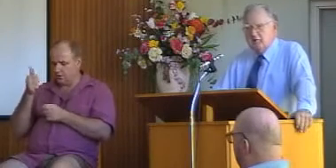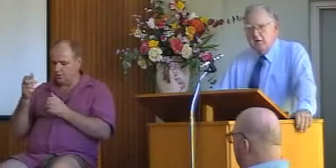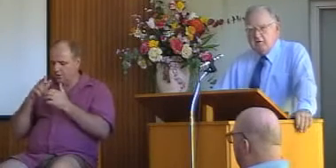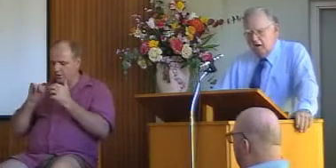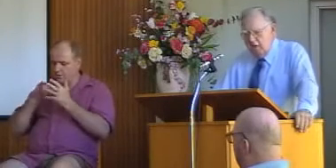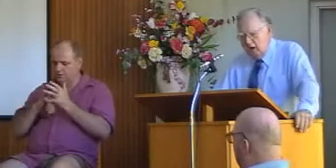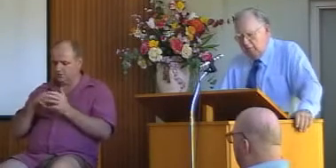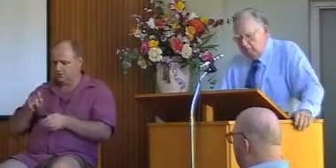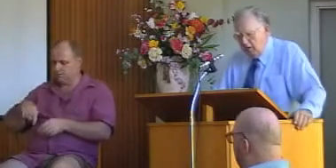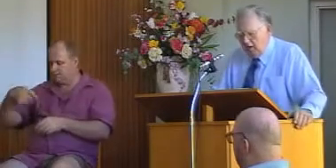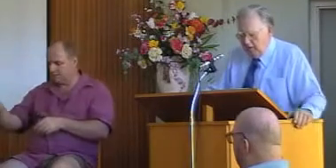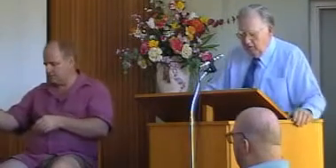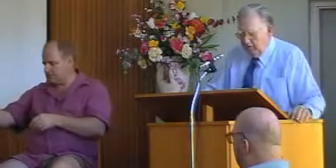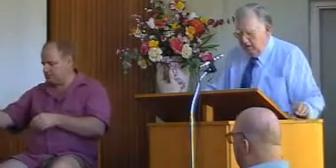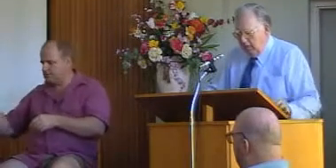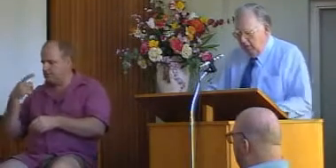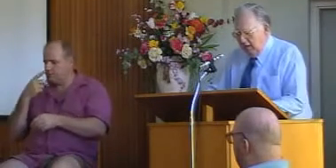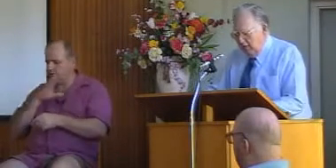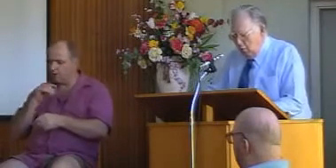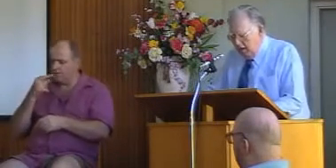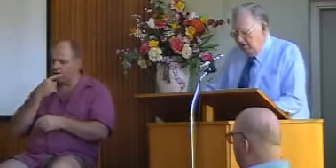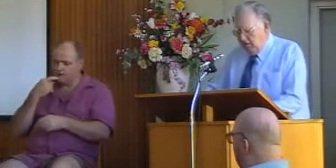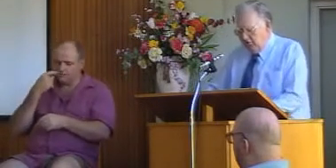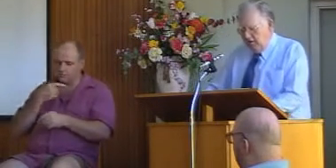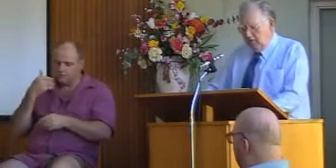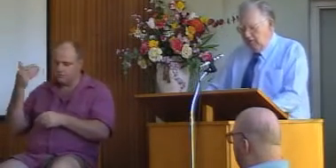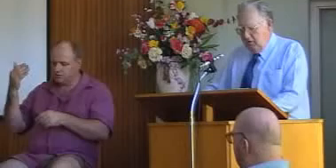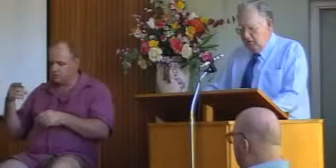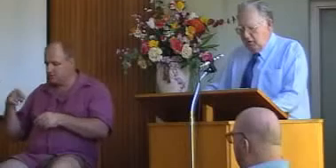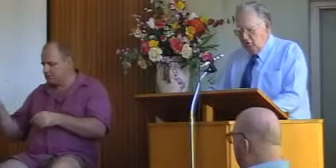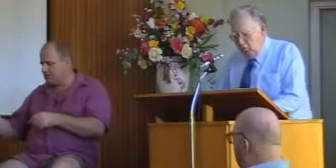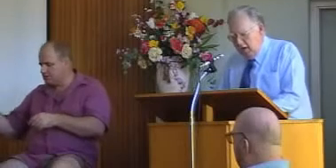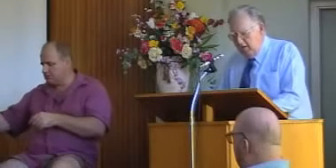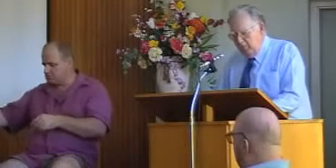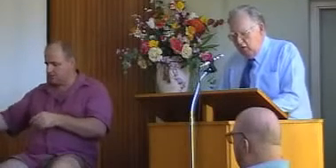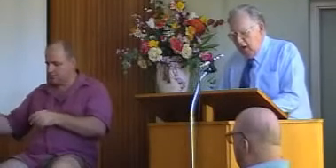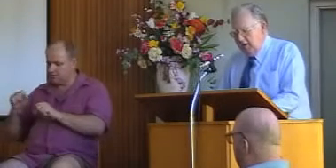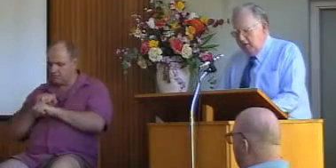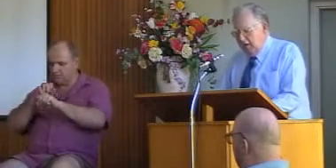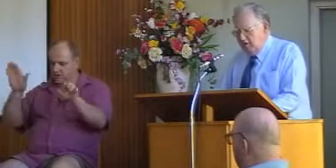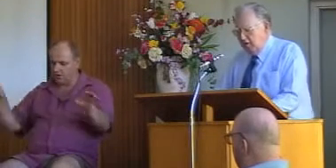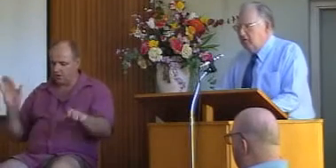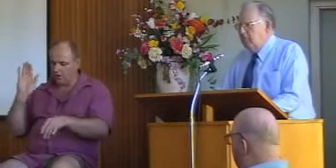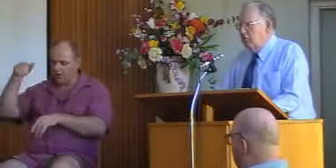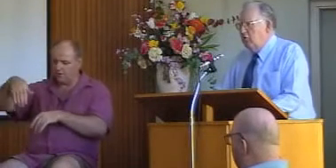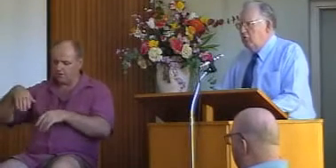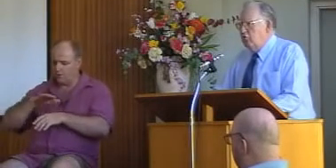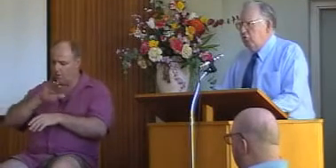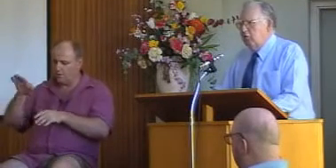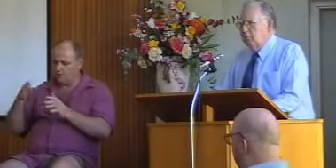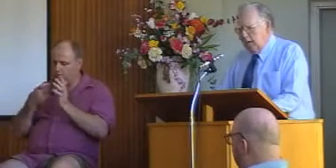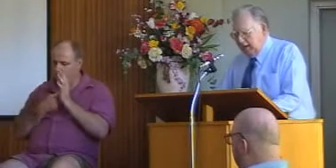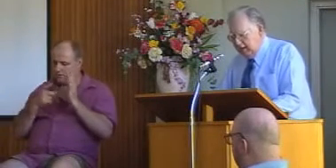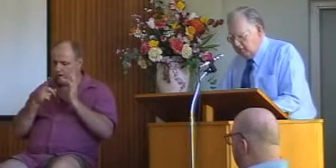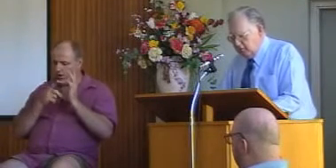it touched the entire Roman Empire. Within 1 century, this one by one evangelism